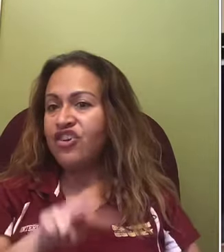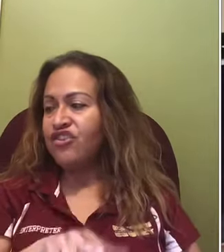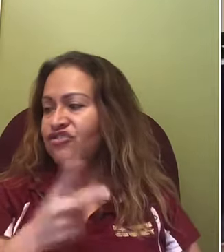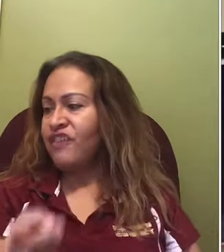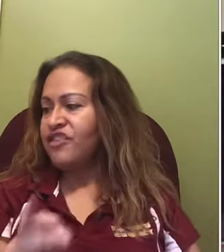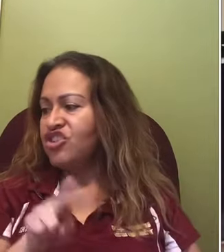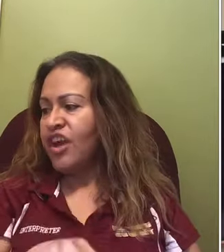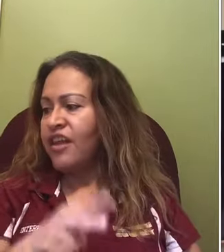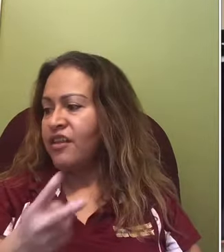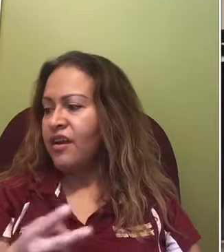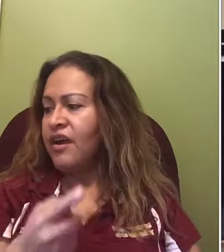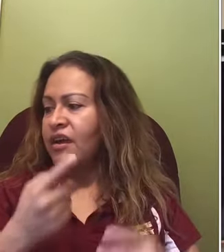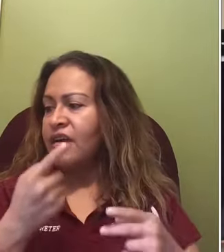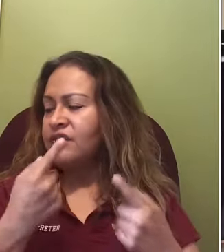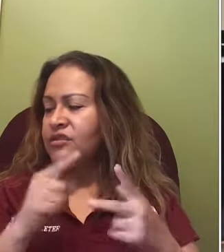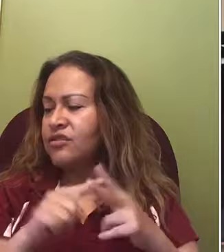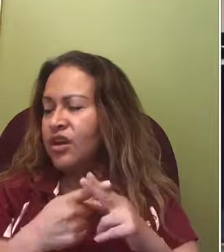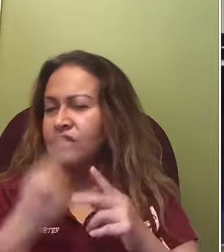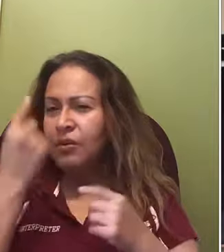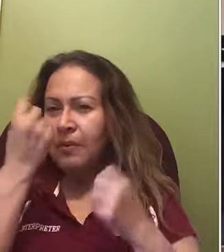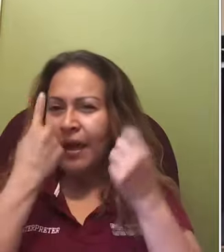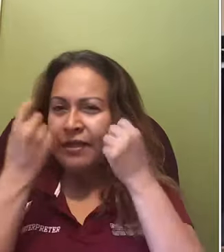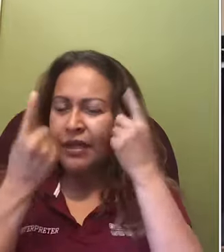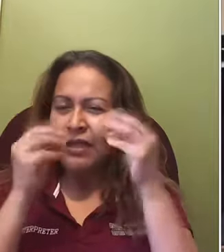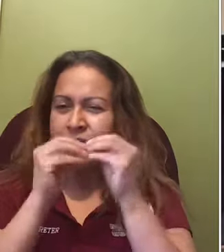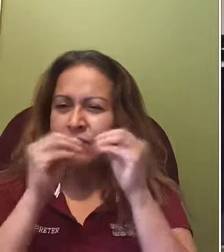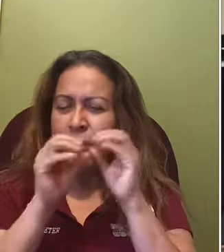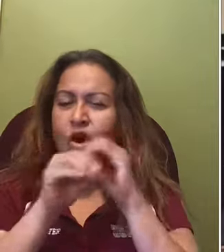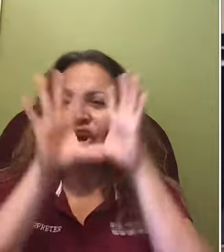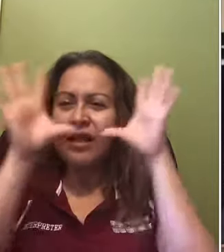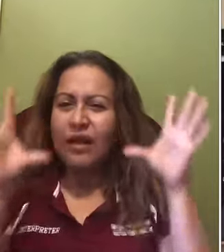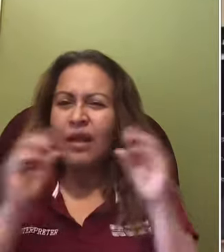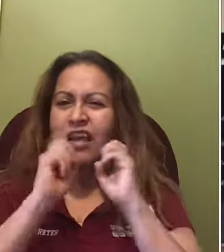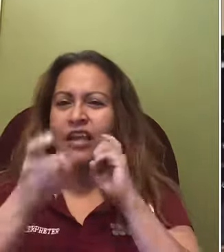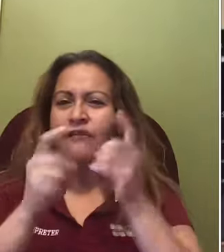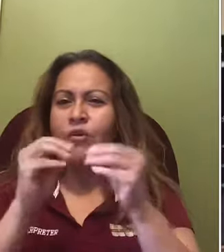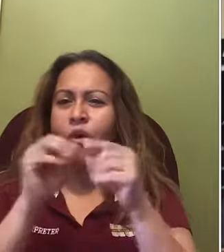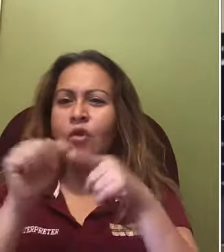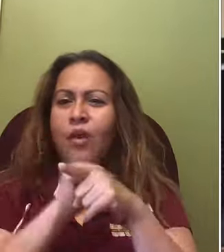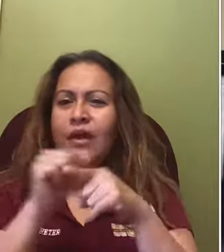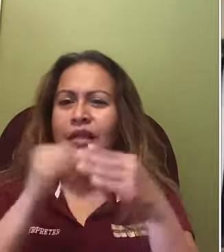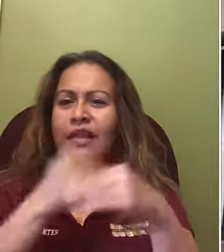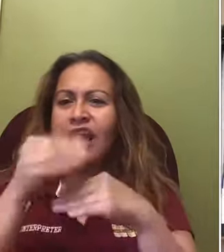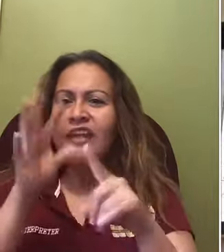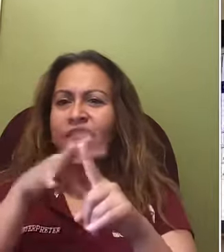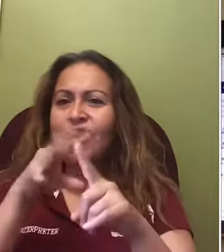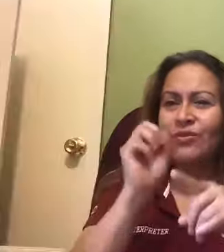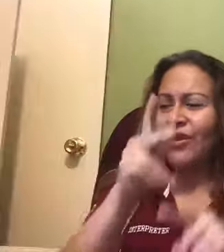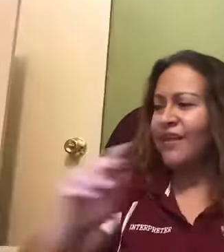triangle, it'll start to make sense why. We'll keep extending this and give you a lot more practice in the next few videos.